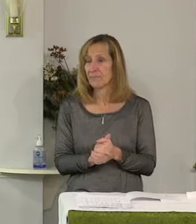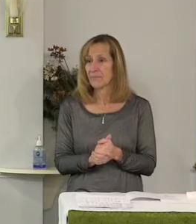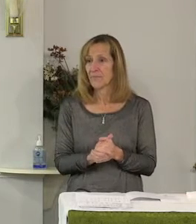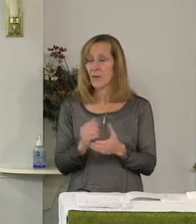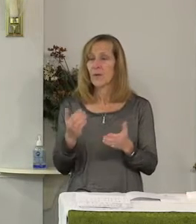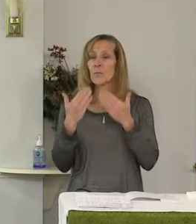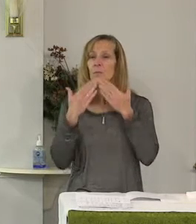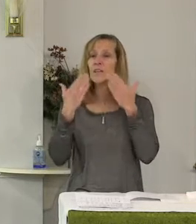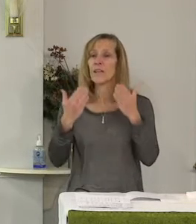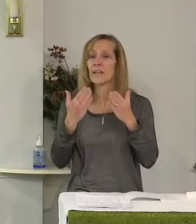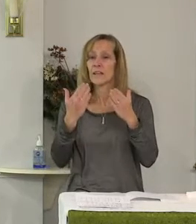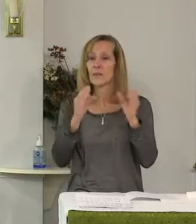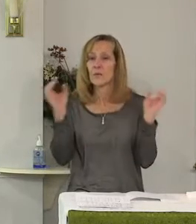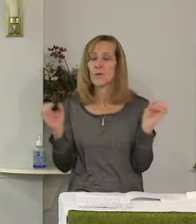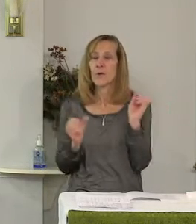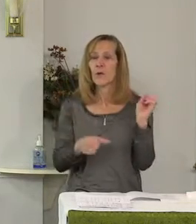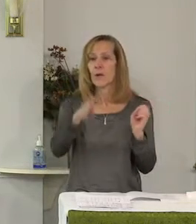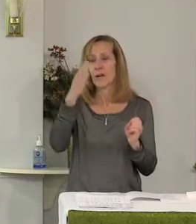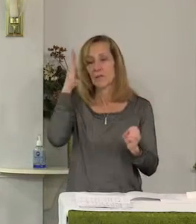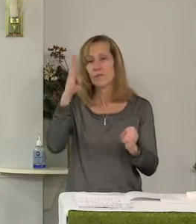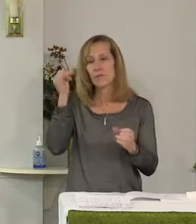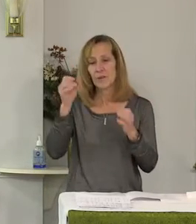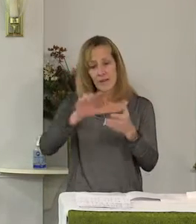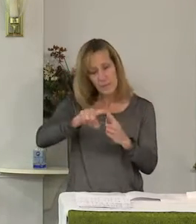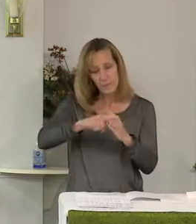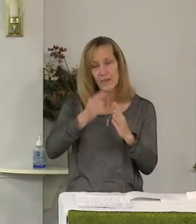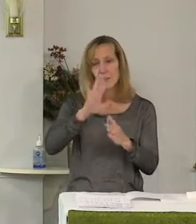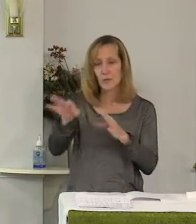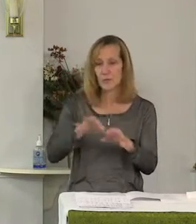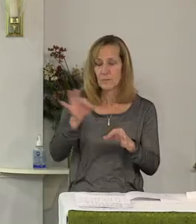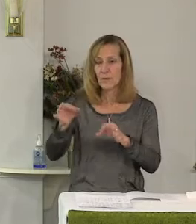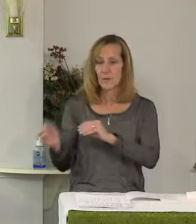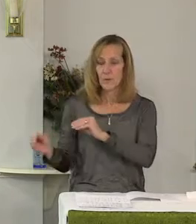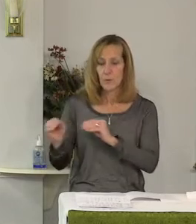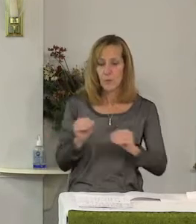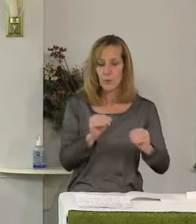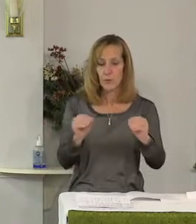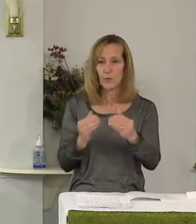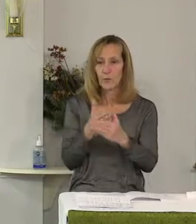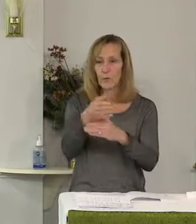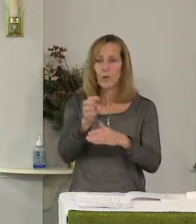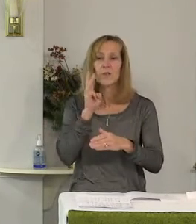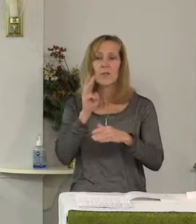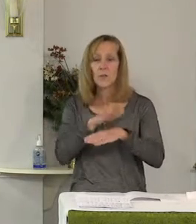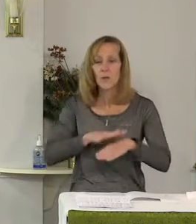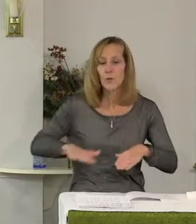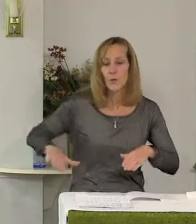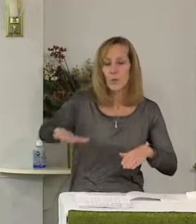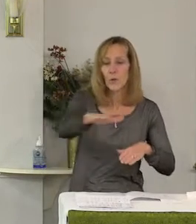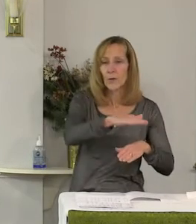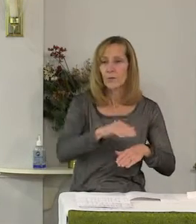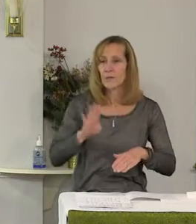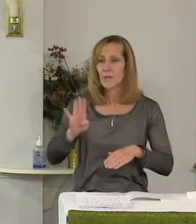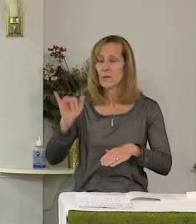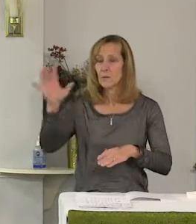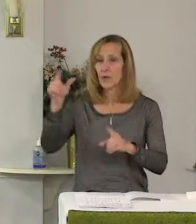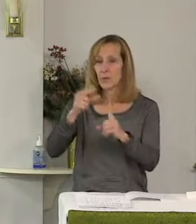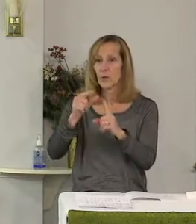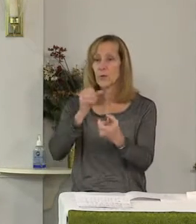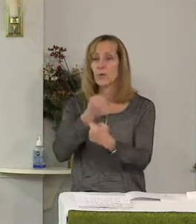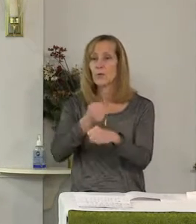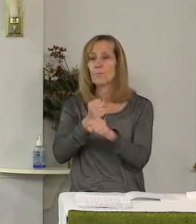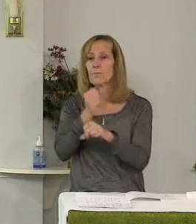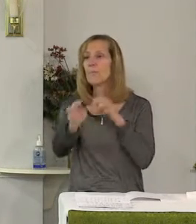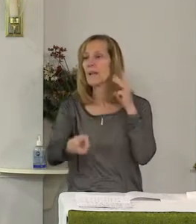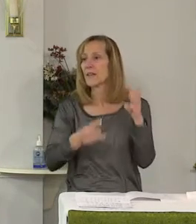We give you thanks, O God, for in the beginning your Spirit moved over the waters, and by your word you created the